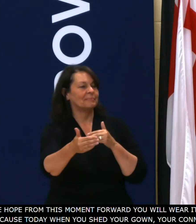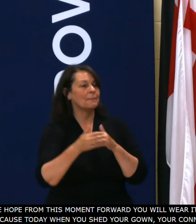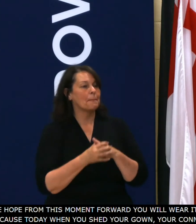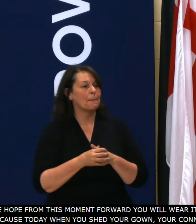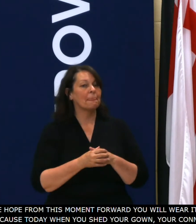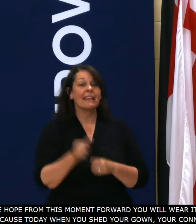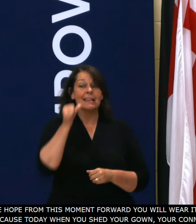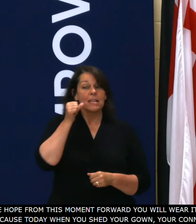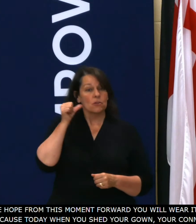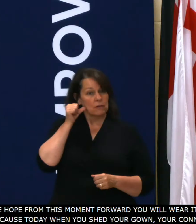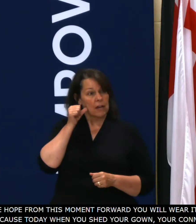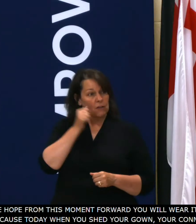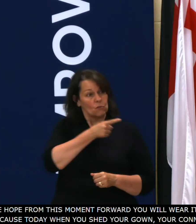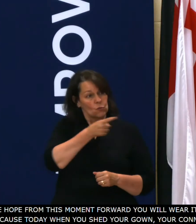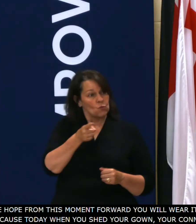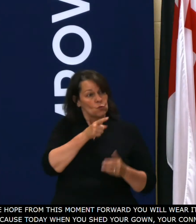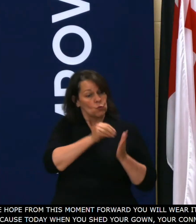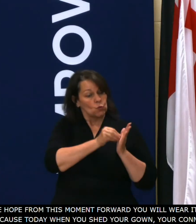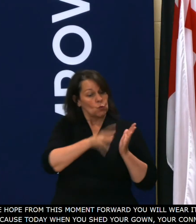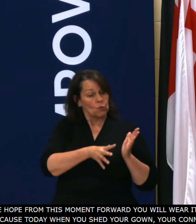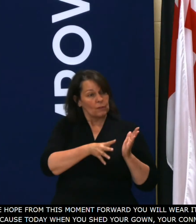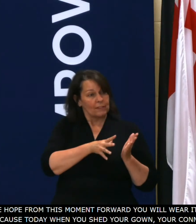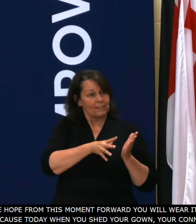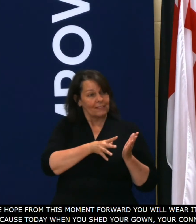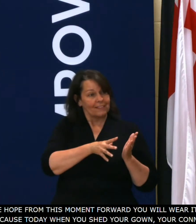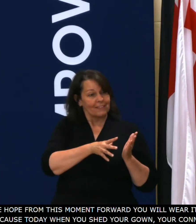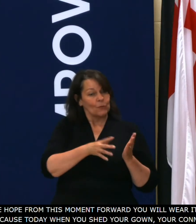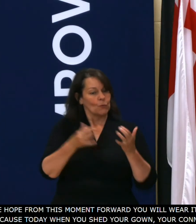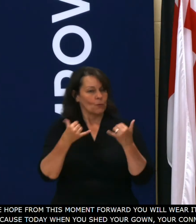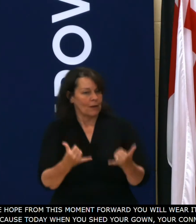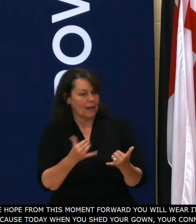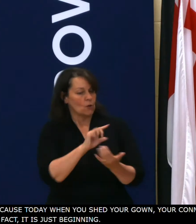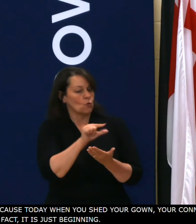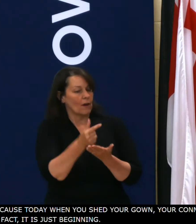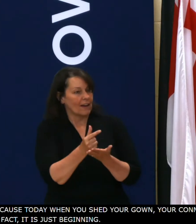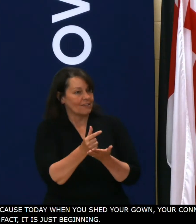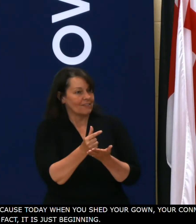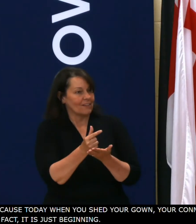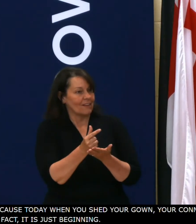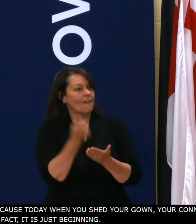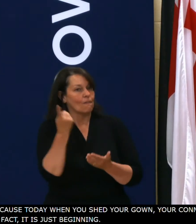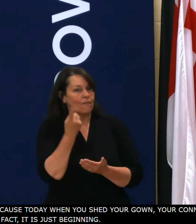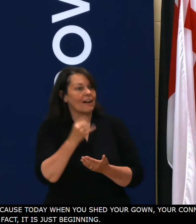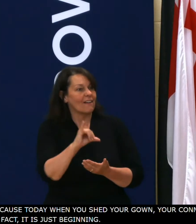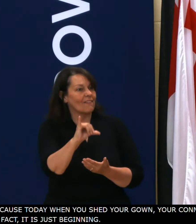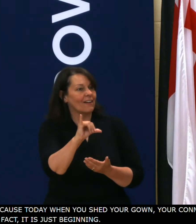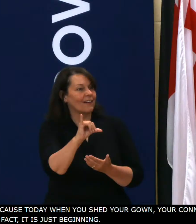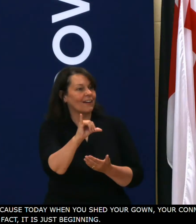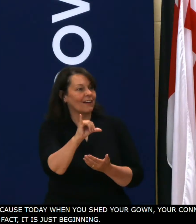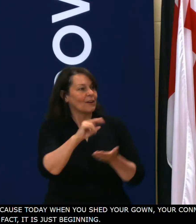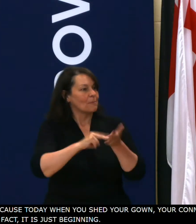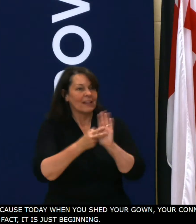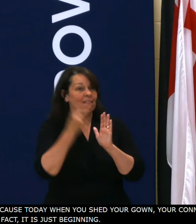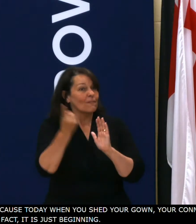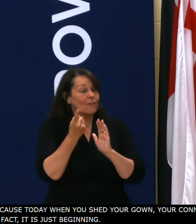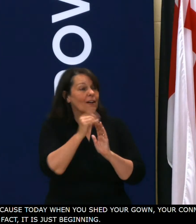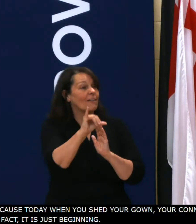Yesterday you were students, today you are graduates, forever you are NSCC alumni.